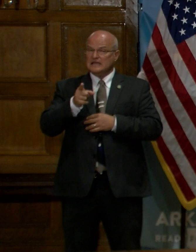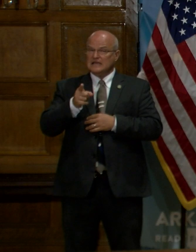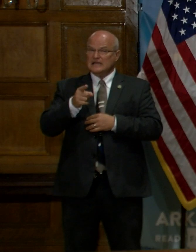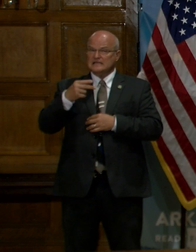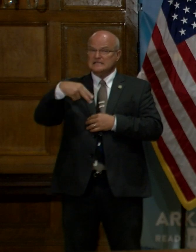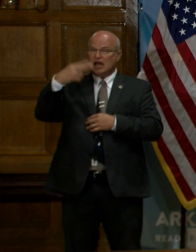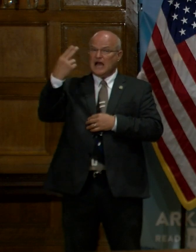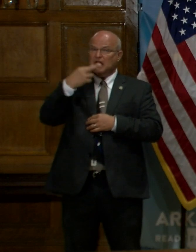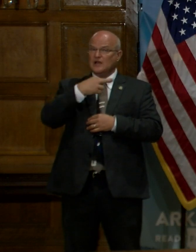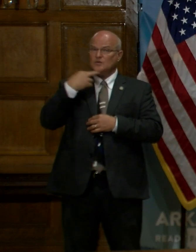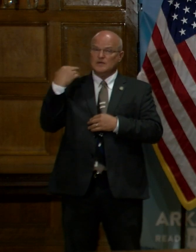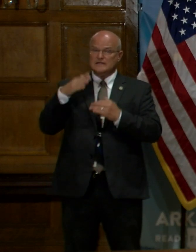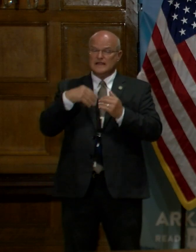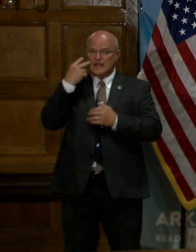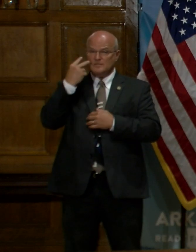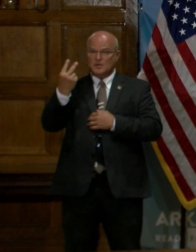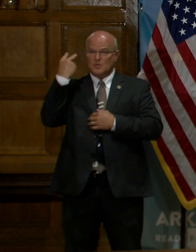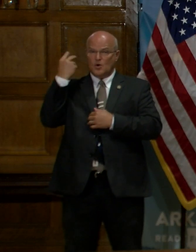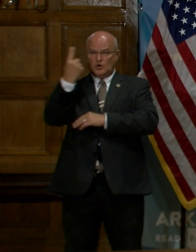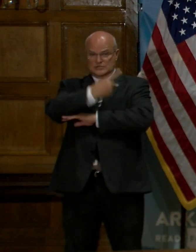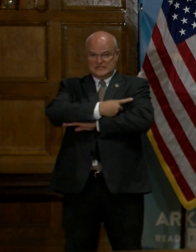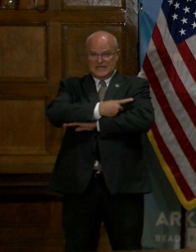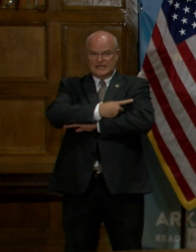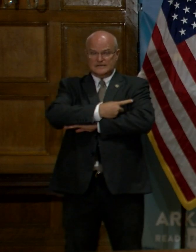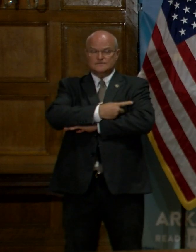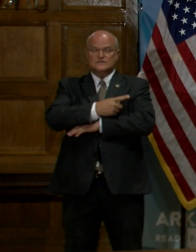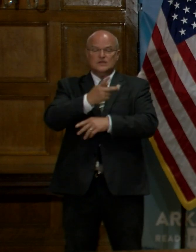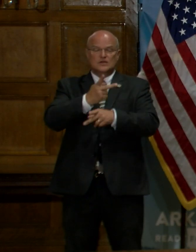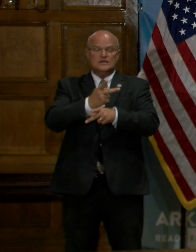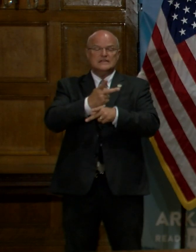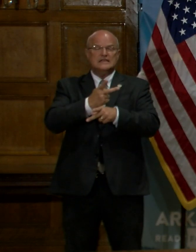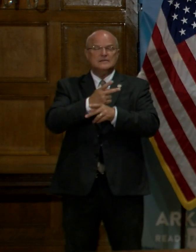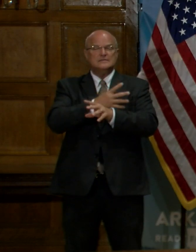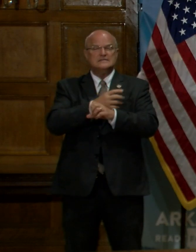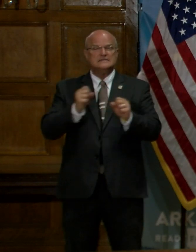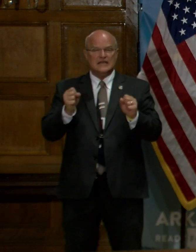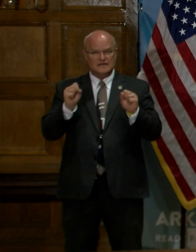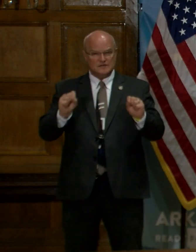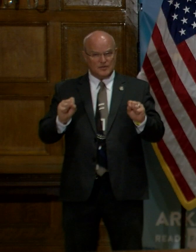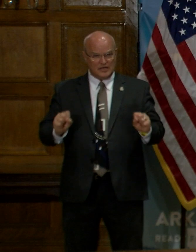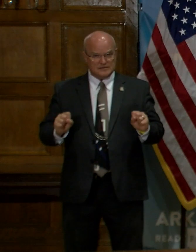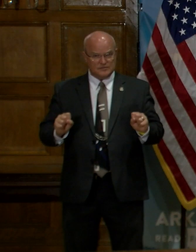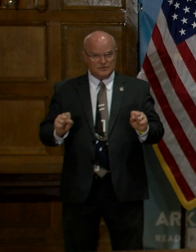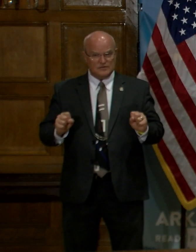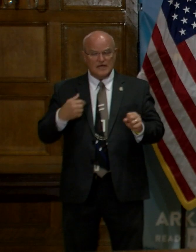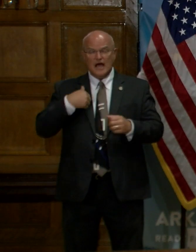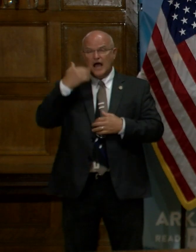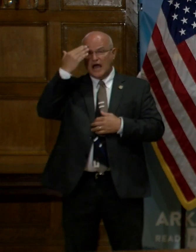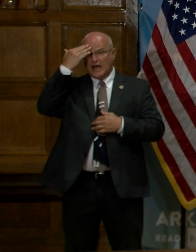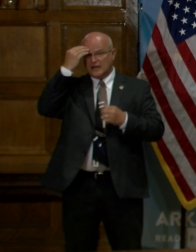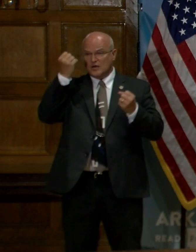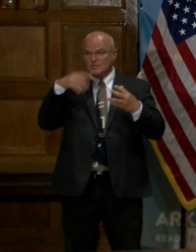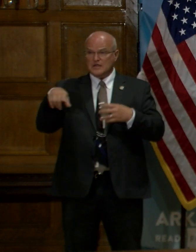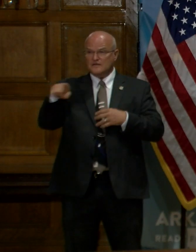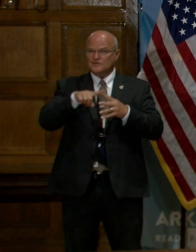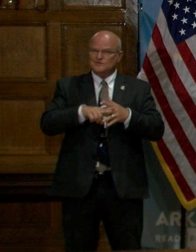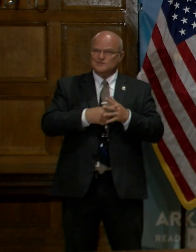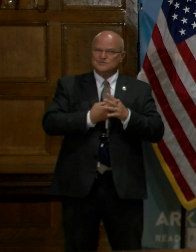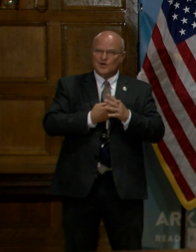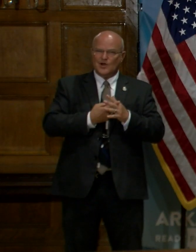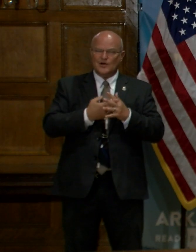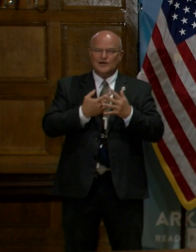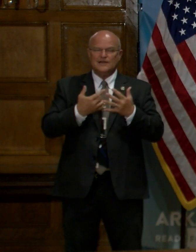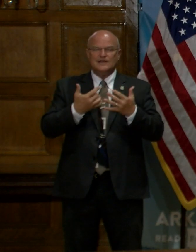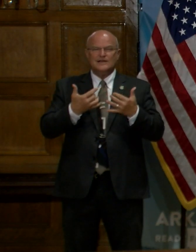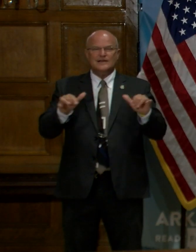a higher risk than it was Memorial Day, so let's try and keep it as safe as possible. And I know that many of you have already started